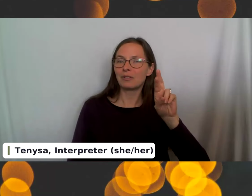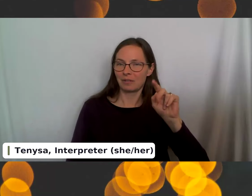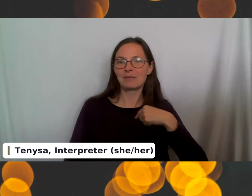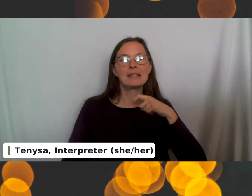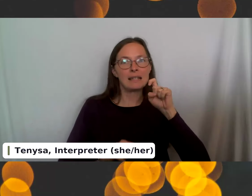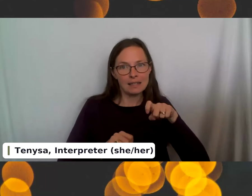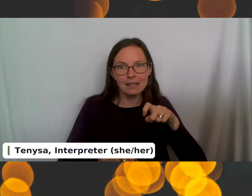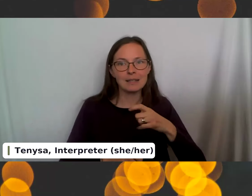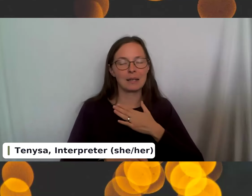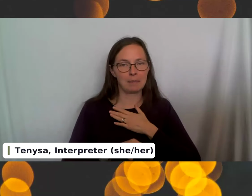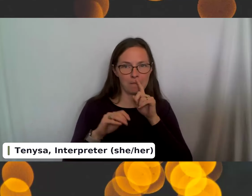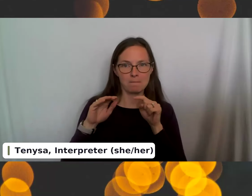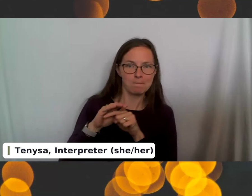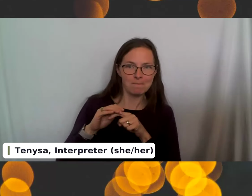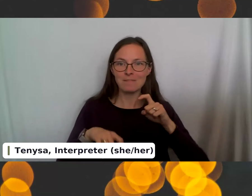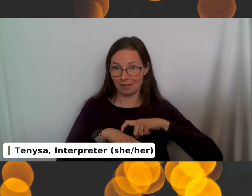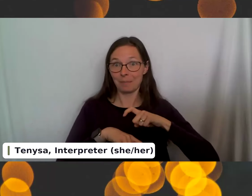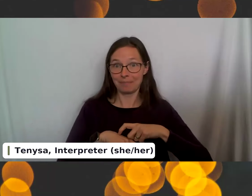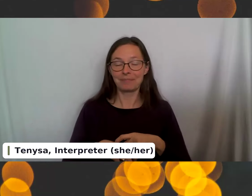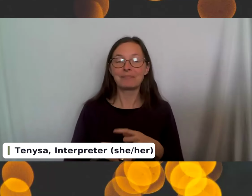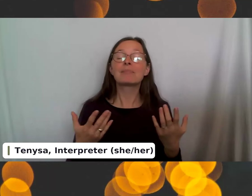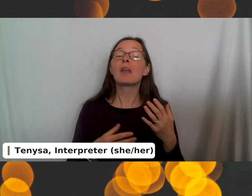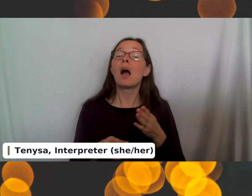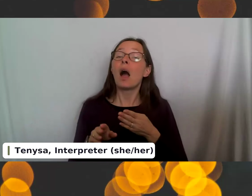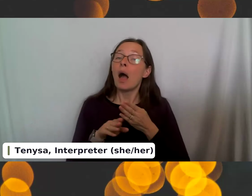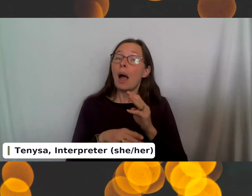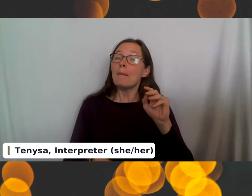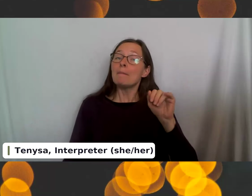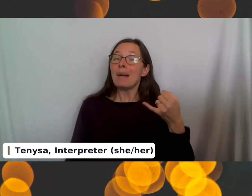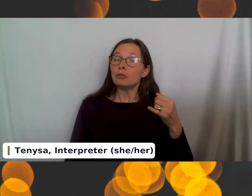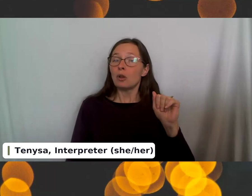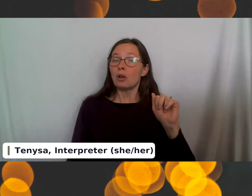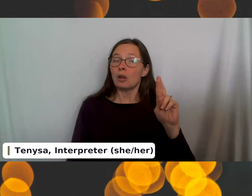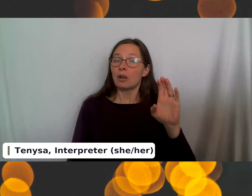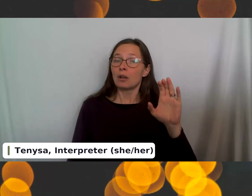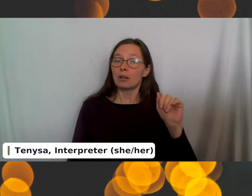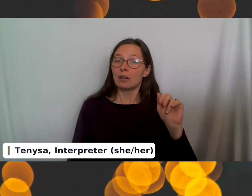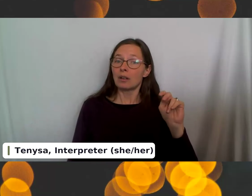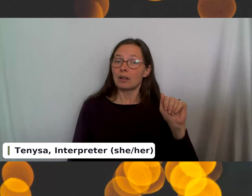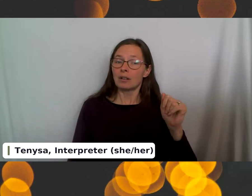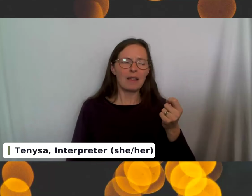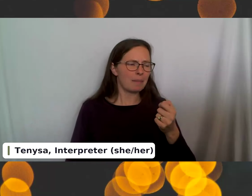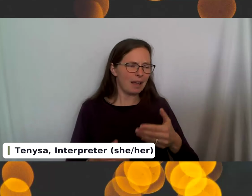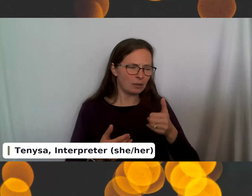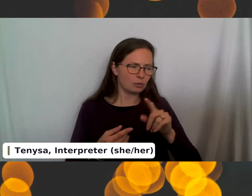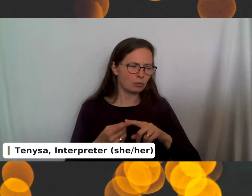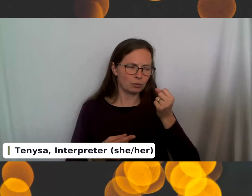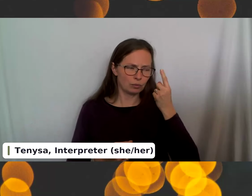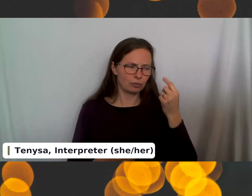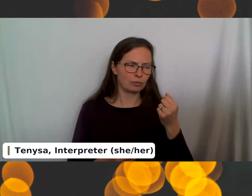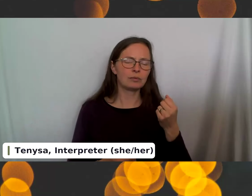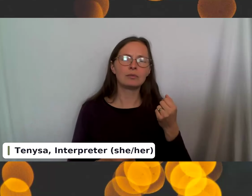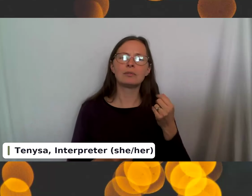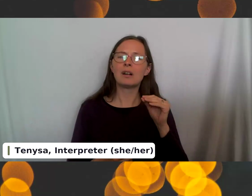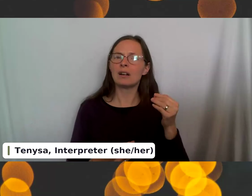So because the major arcana, I think, is a little easier to grasp and somewhat more fun